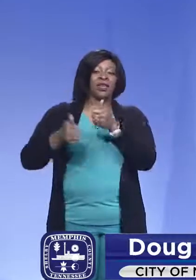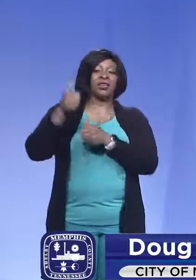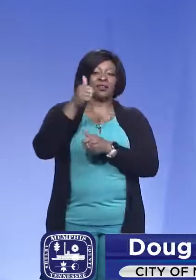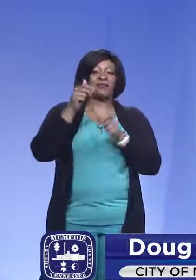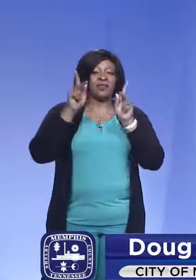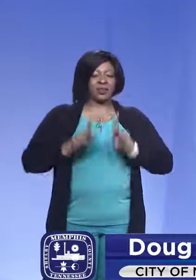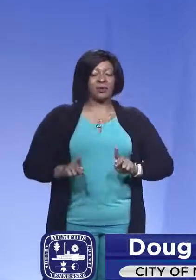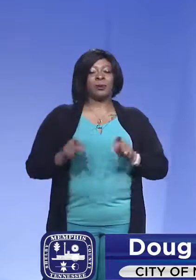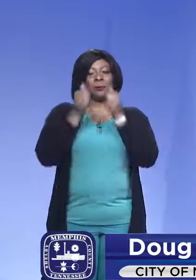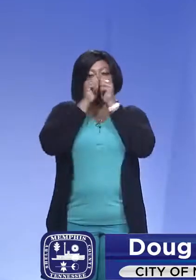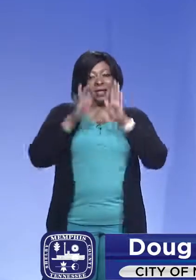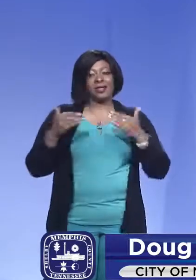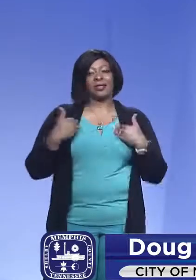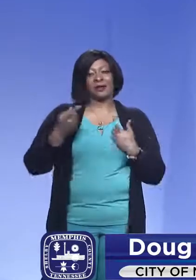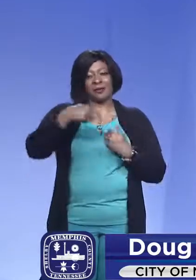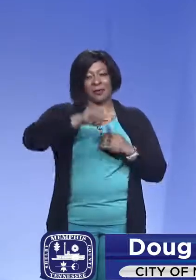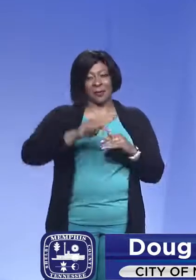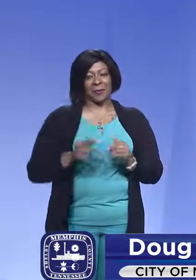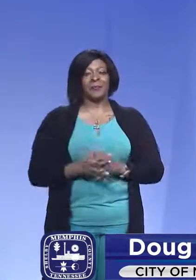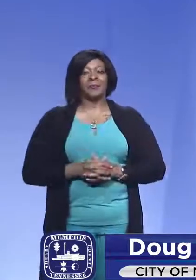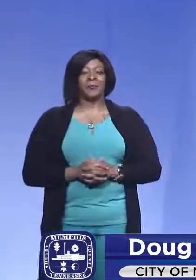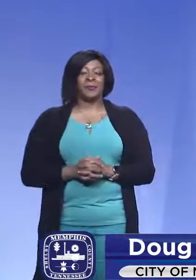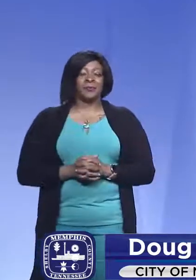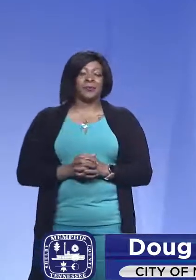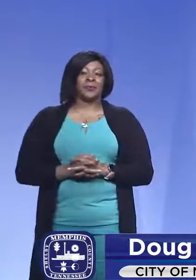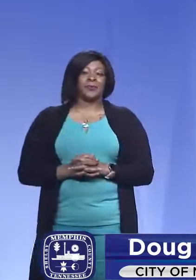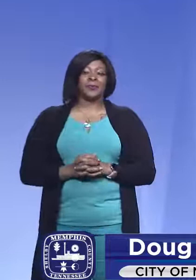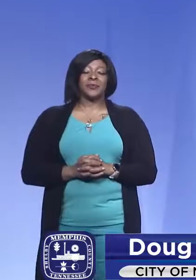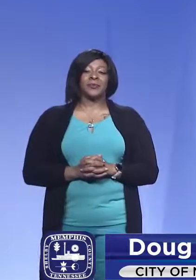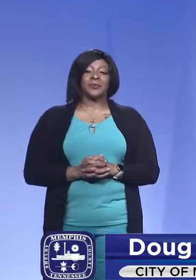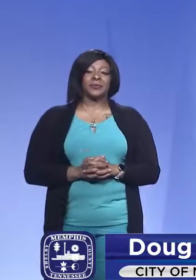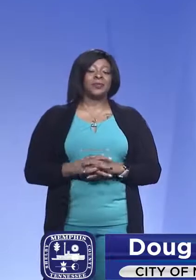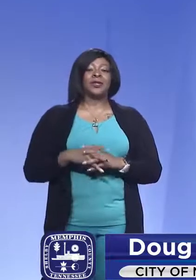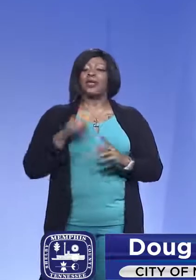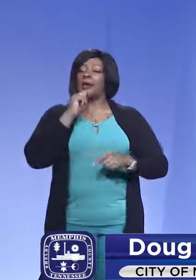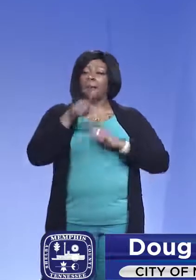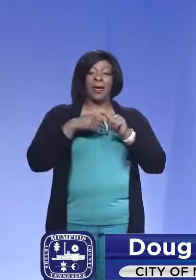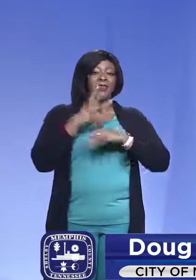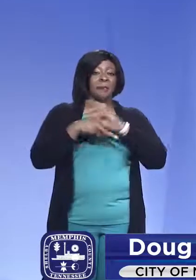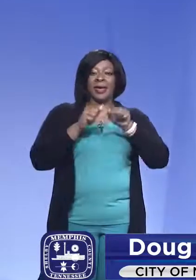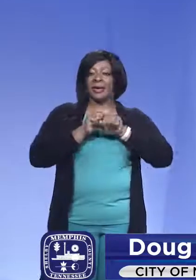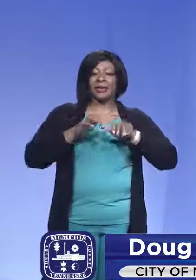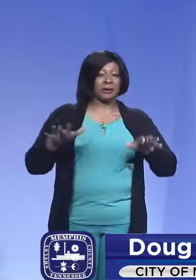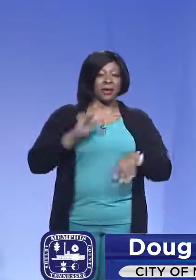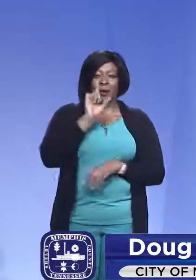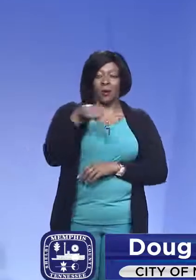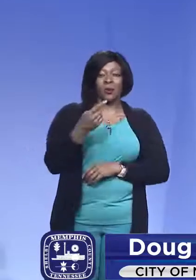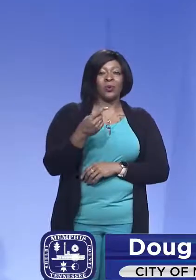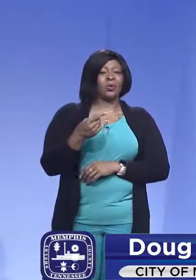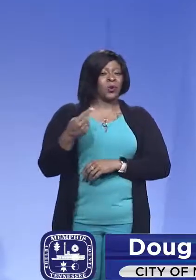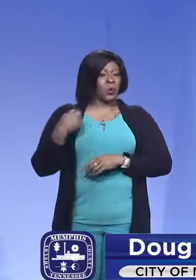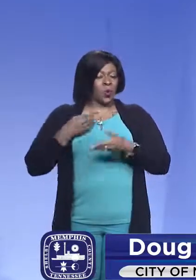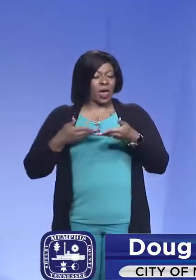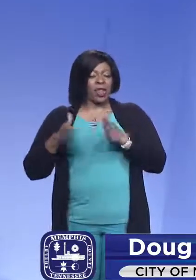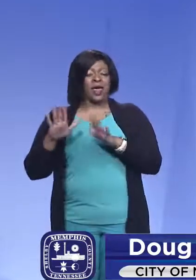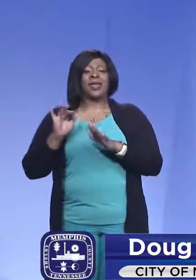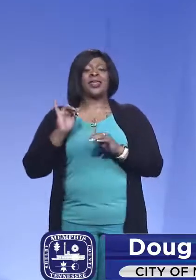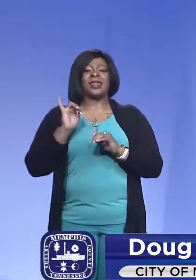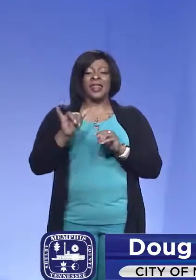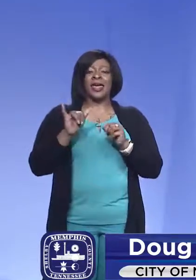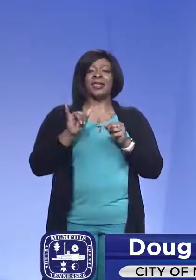We are blessed to have you all. It's not just about the pandemic, though. Along the way, we've somehow allowed life to